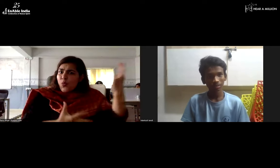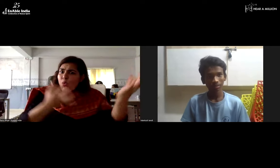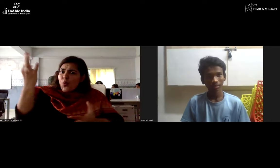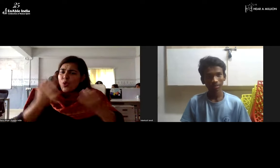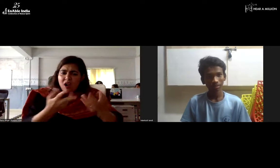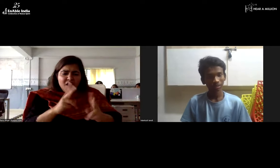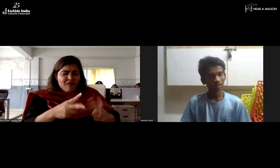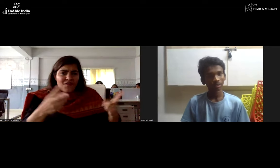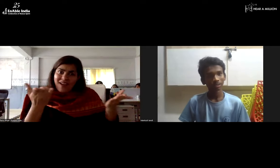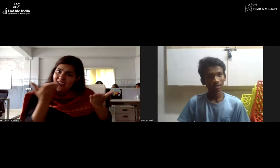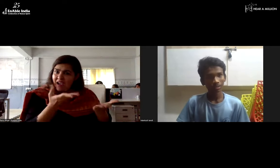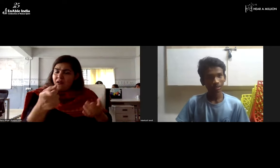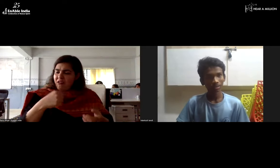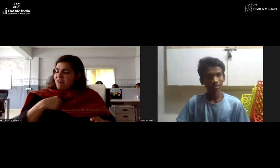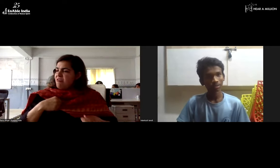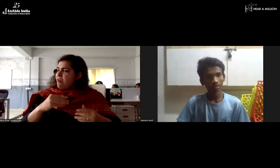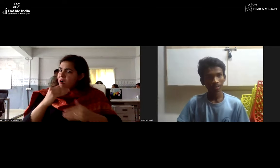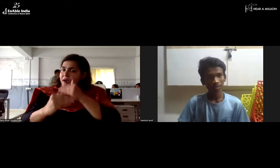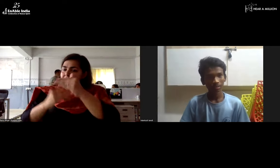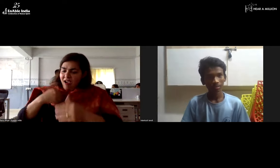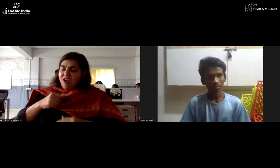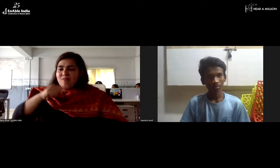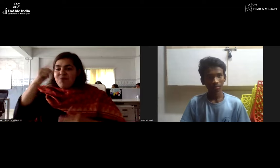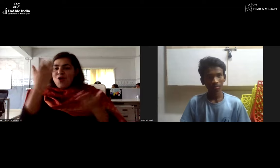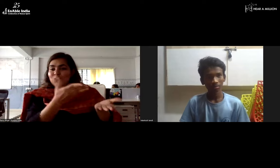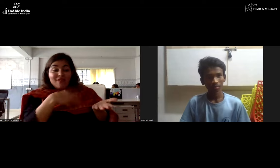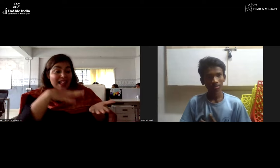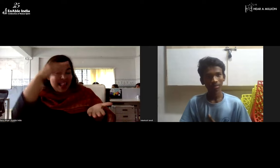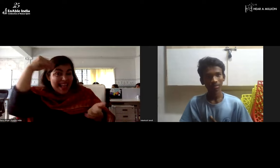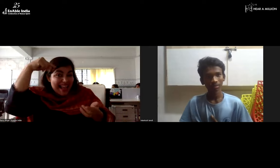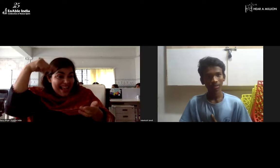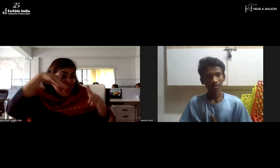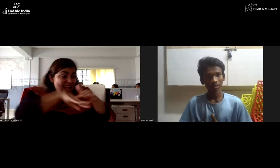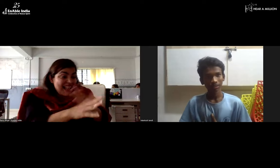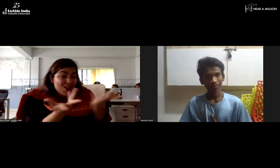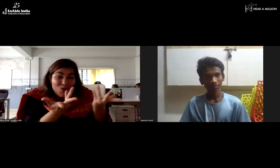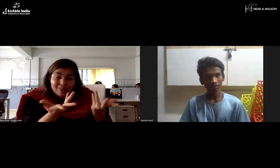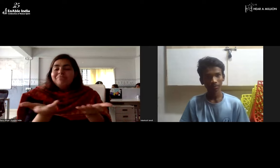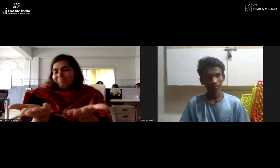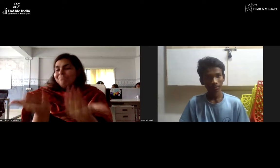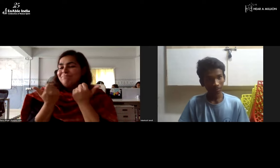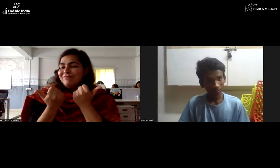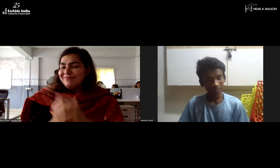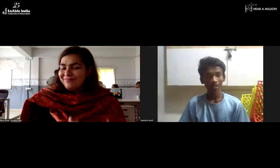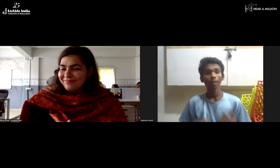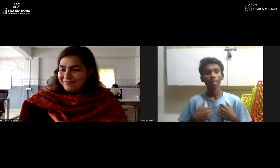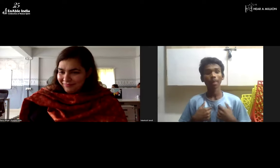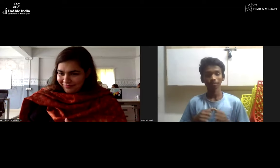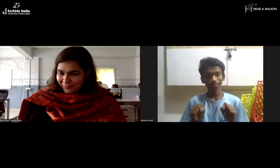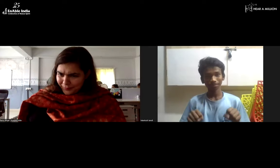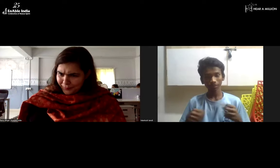Yeah, now that you have a desire to become a teacher, what are the kinds of skills that you would want to develop?